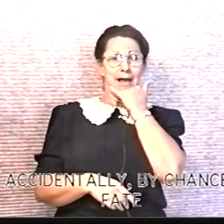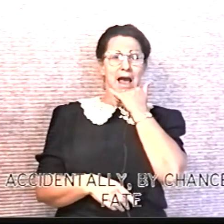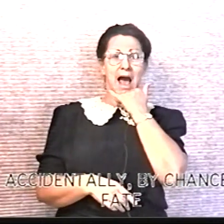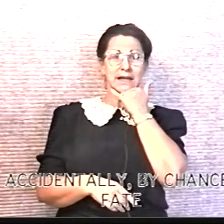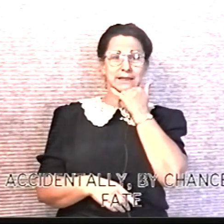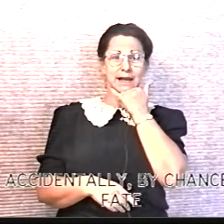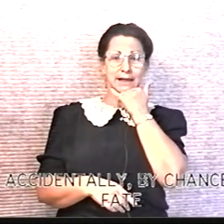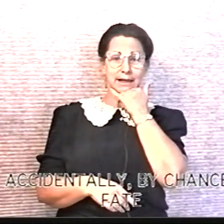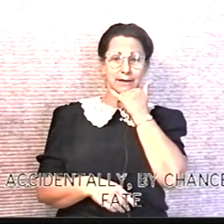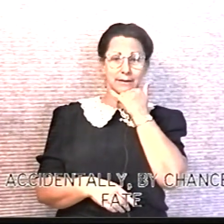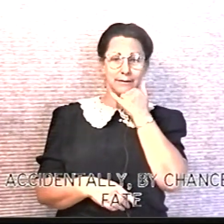Accidentally,